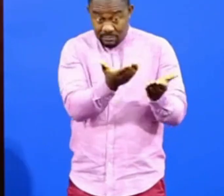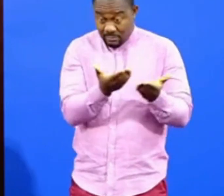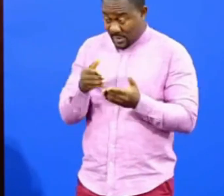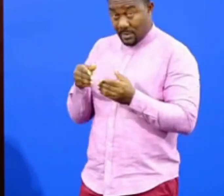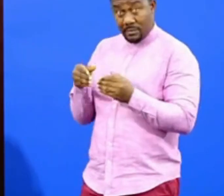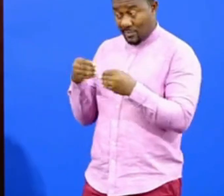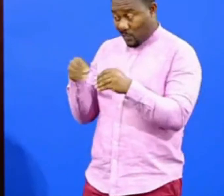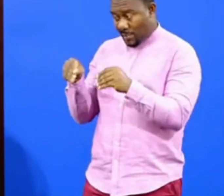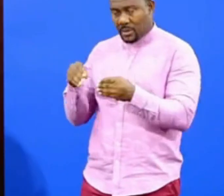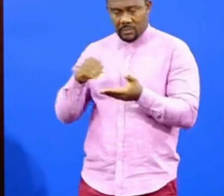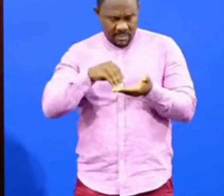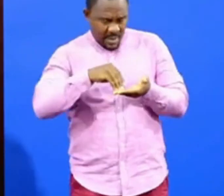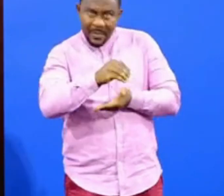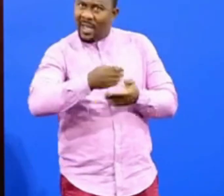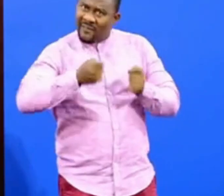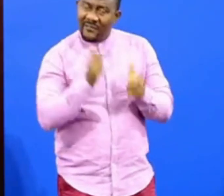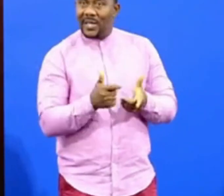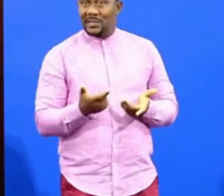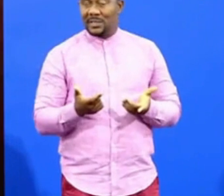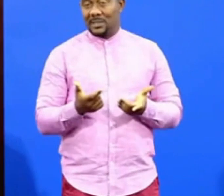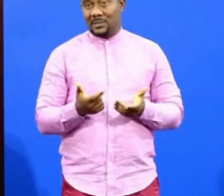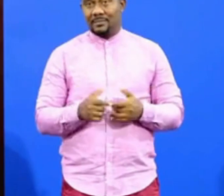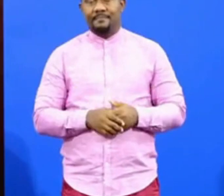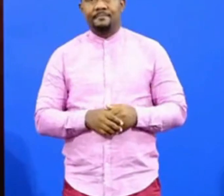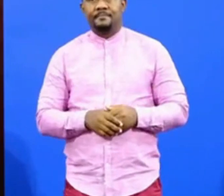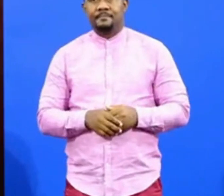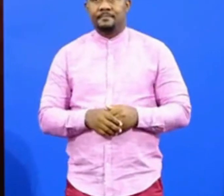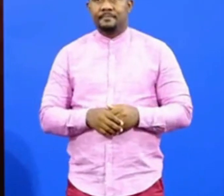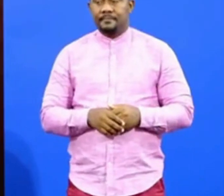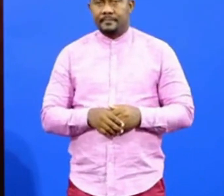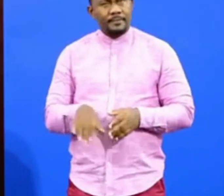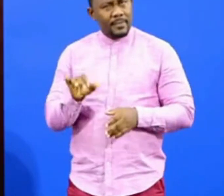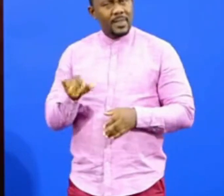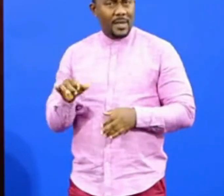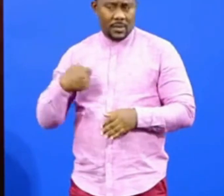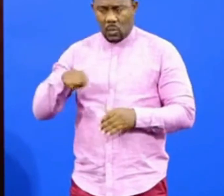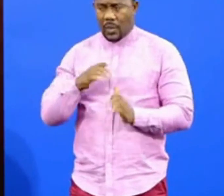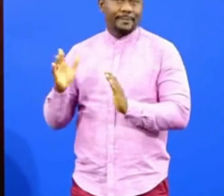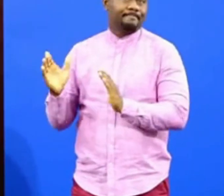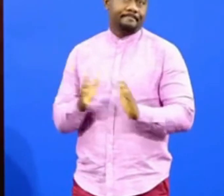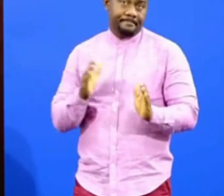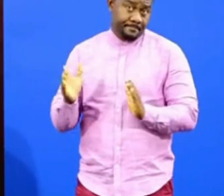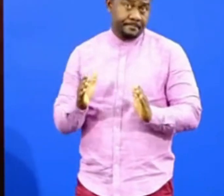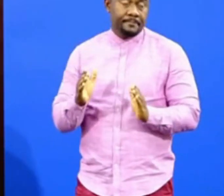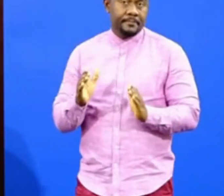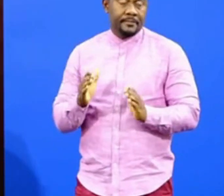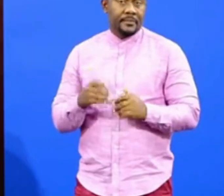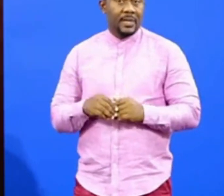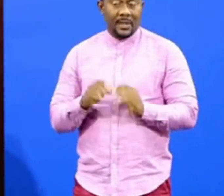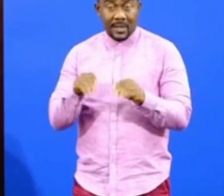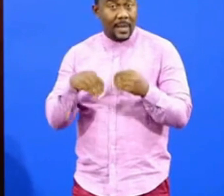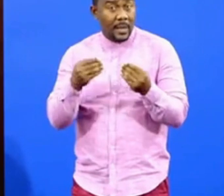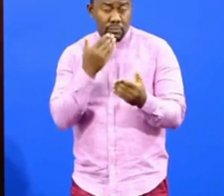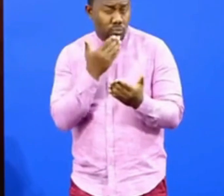we guarantee the quality that the buyer has asked for. And this is really the role of GCX, is to provide those guarantees and